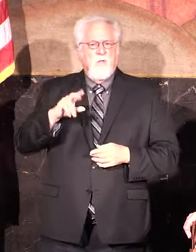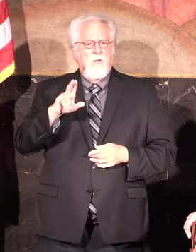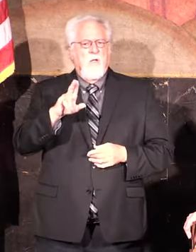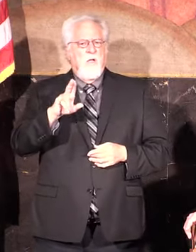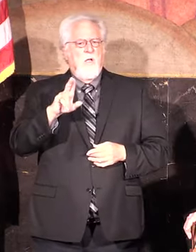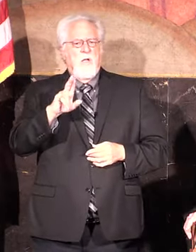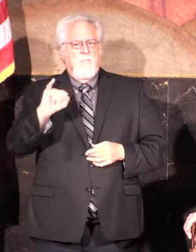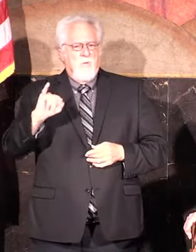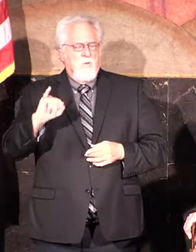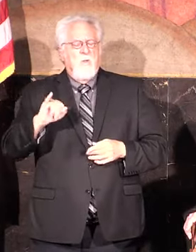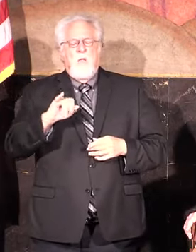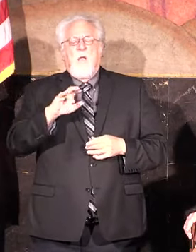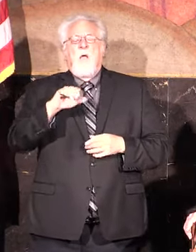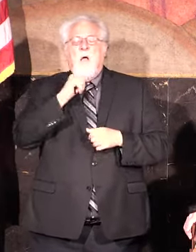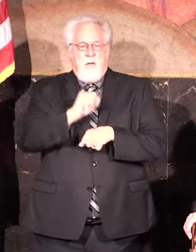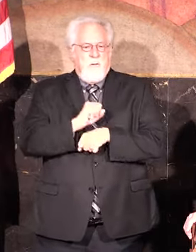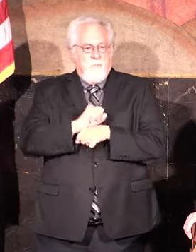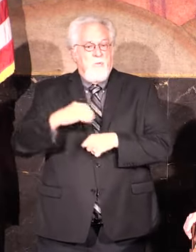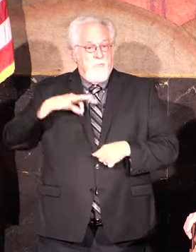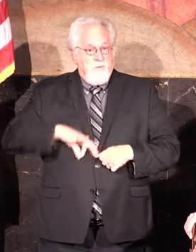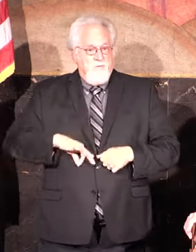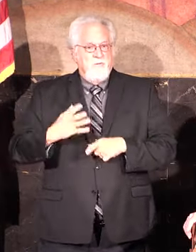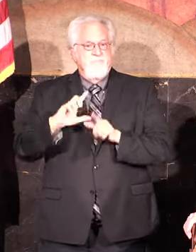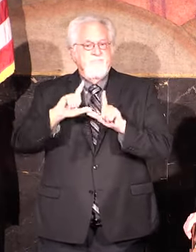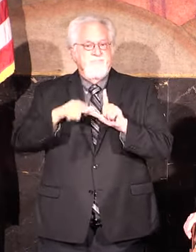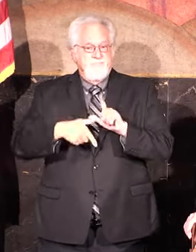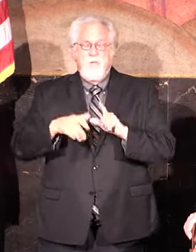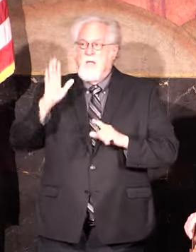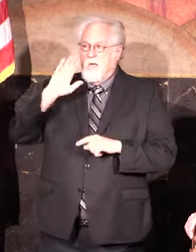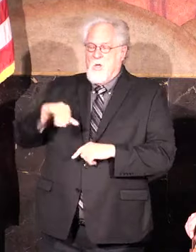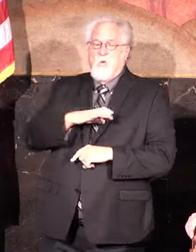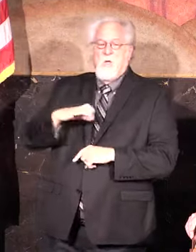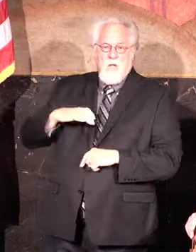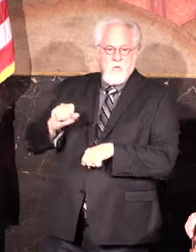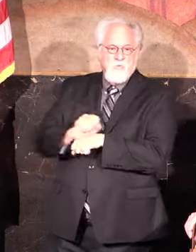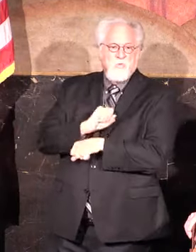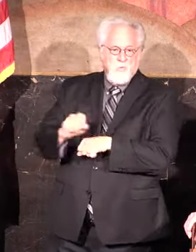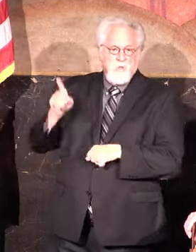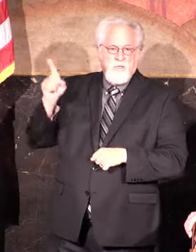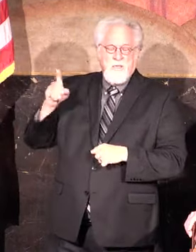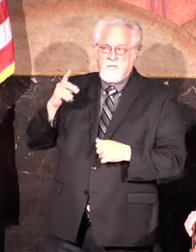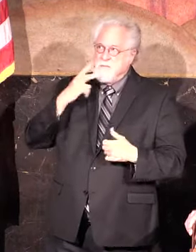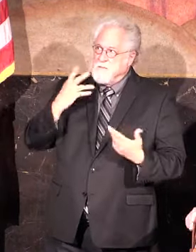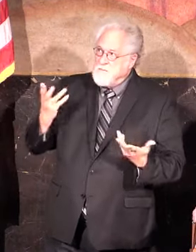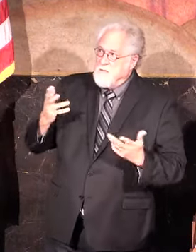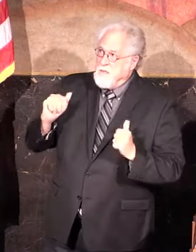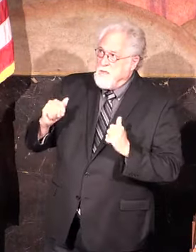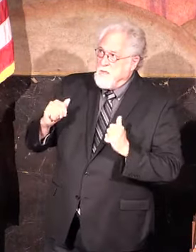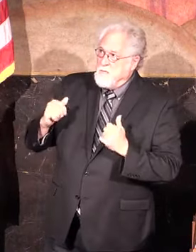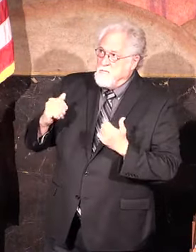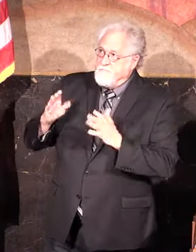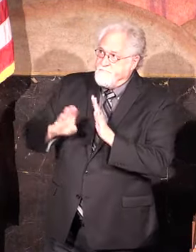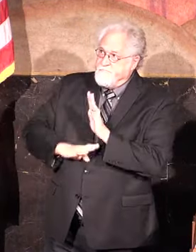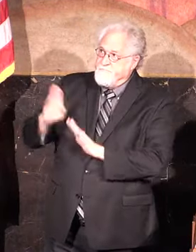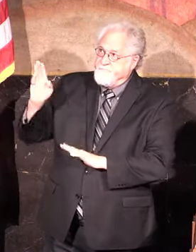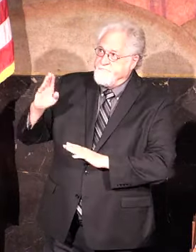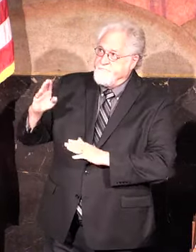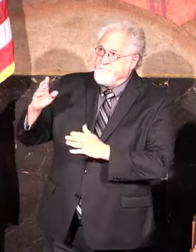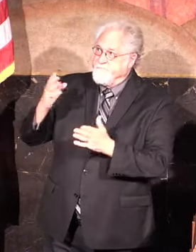unemployment benefits has expired. I know Congress is working to see whether they can come up with a